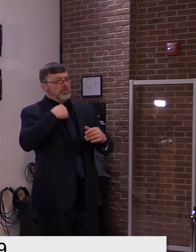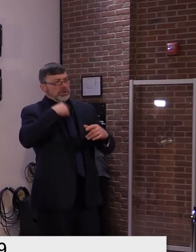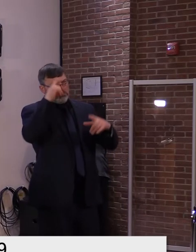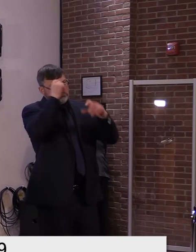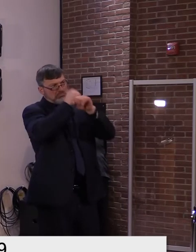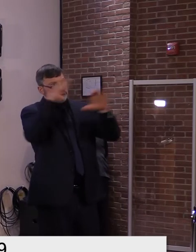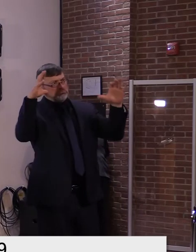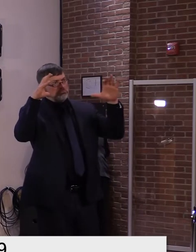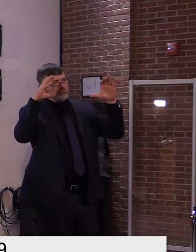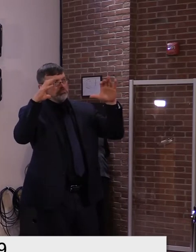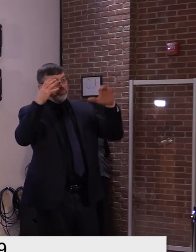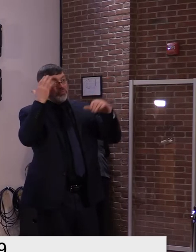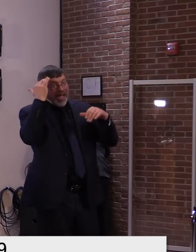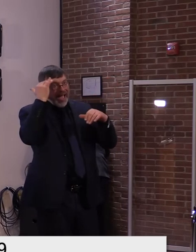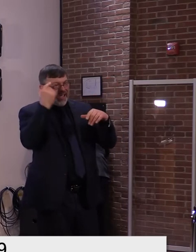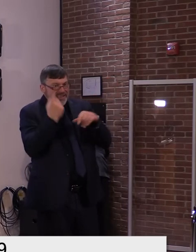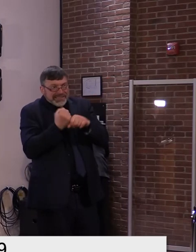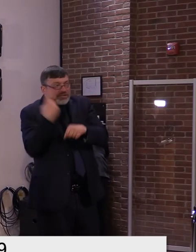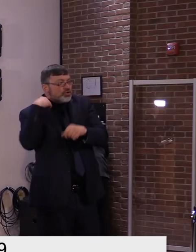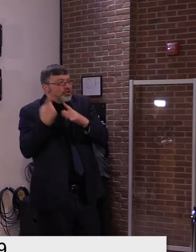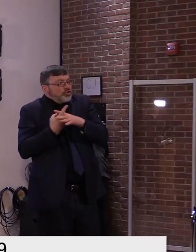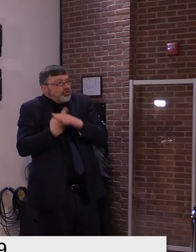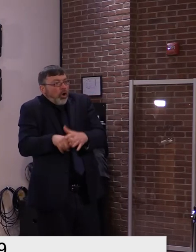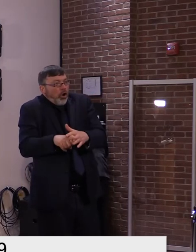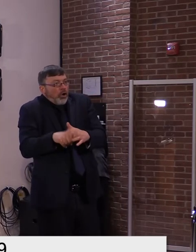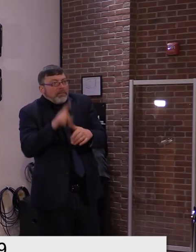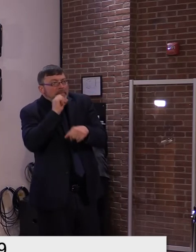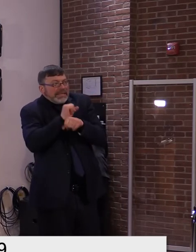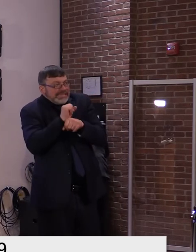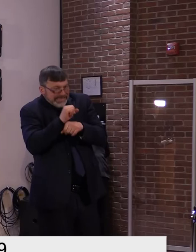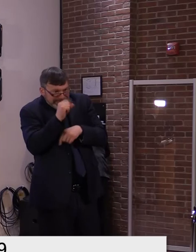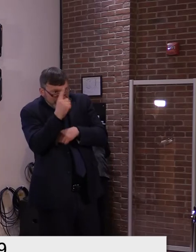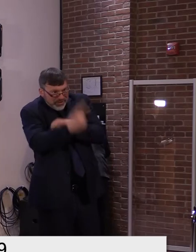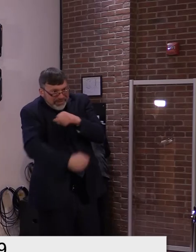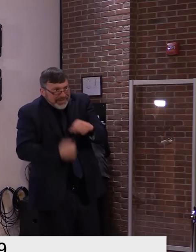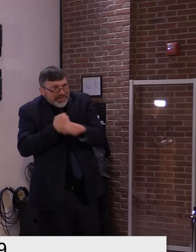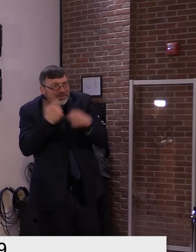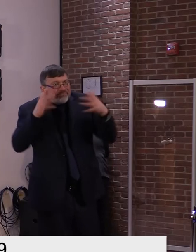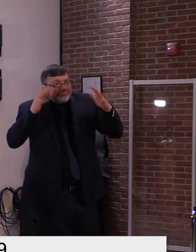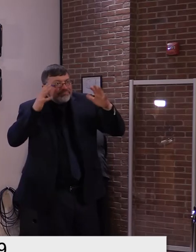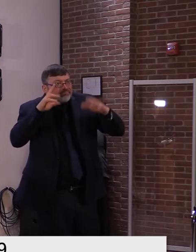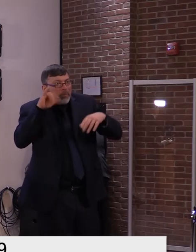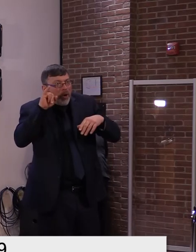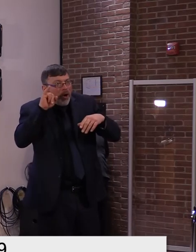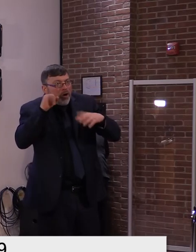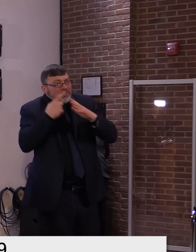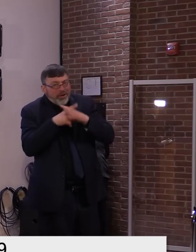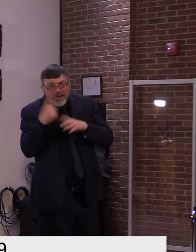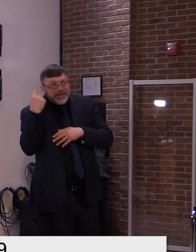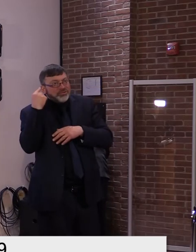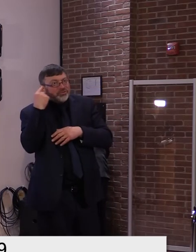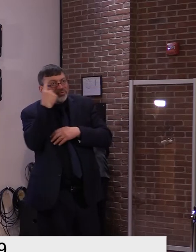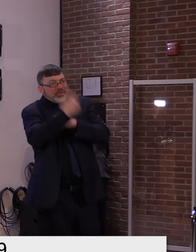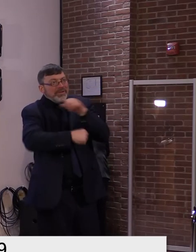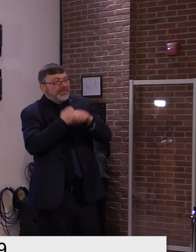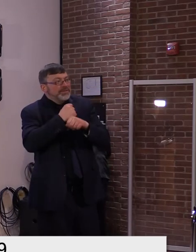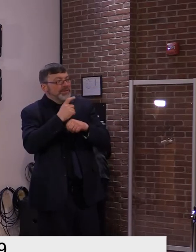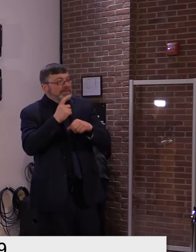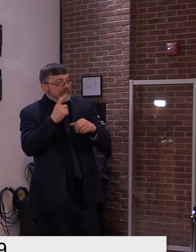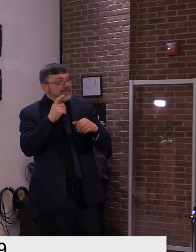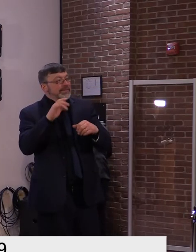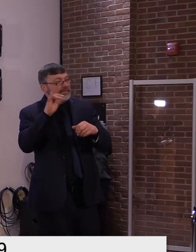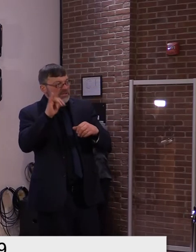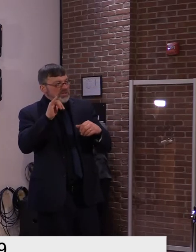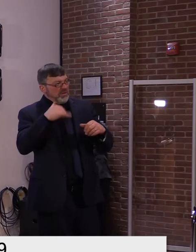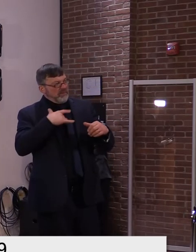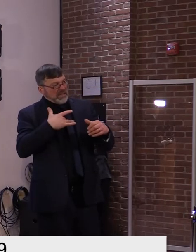latter weeks in March and the first few weeks in early April, where a number of individuals